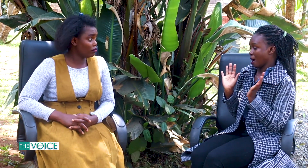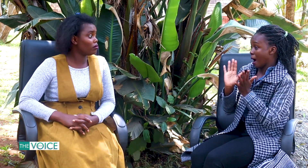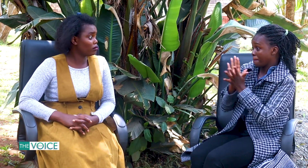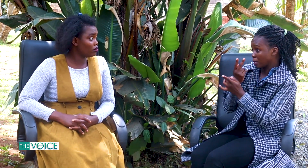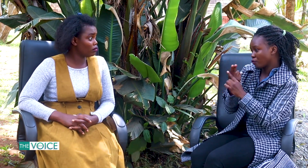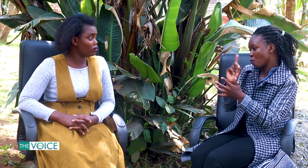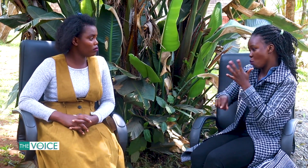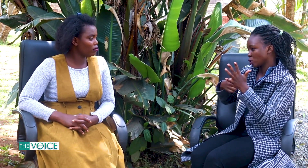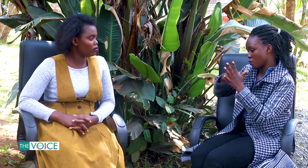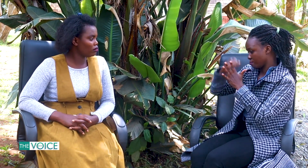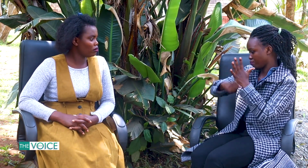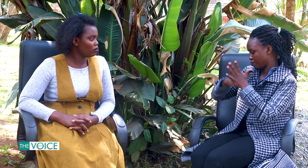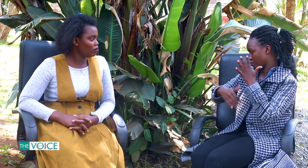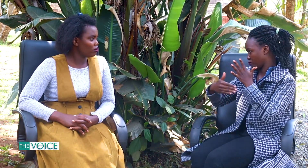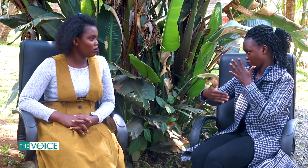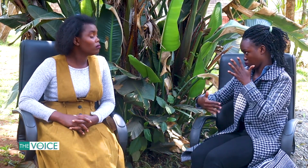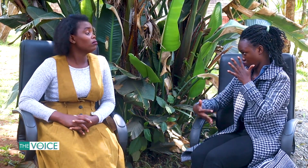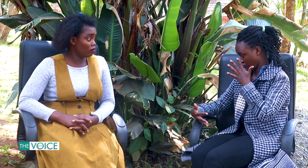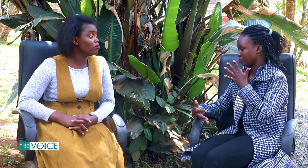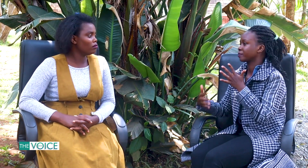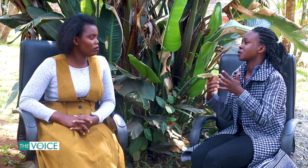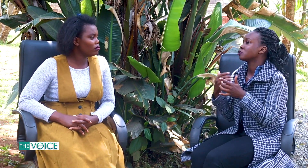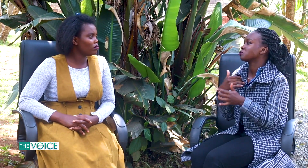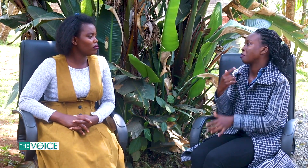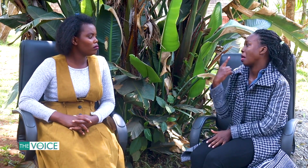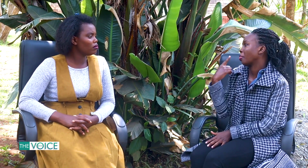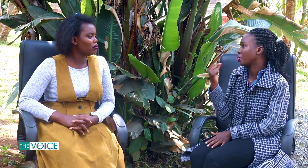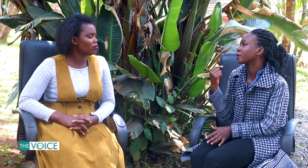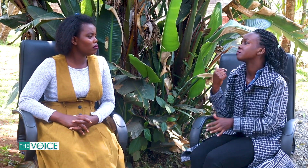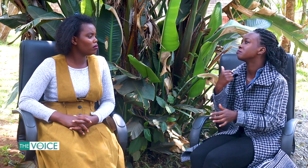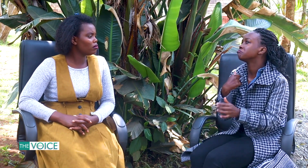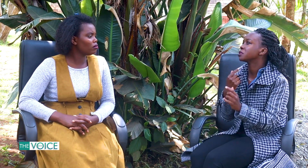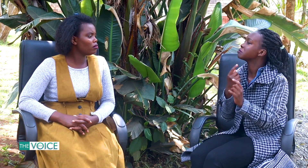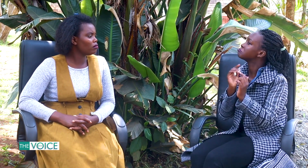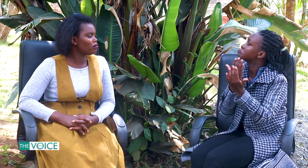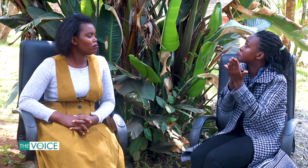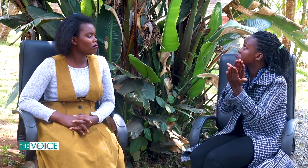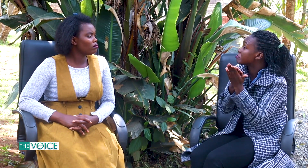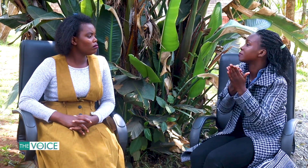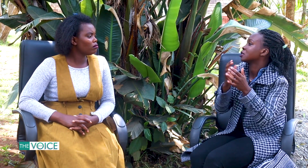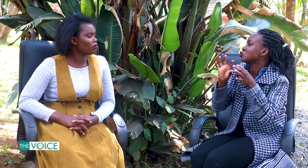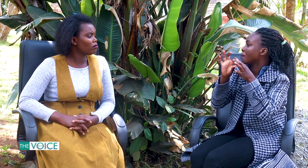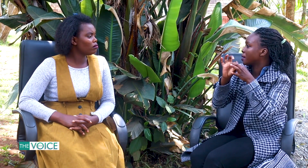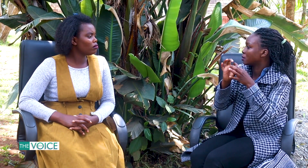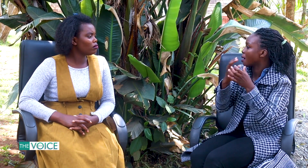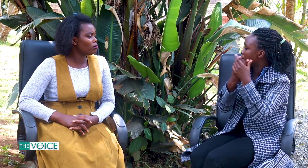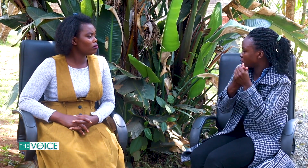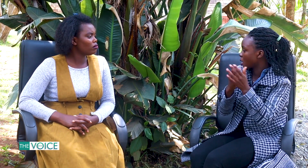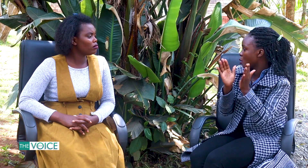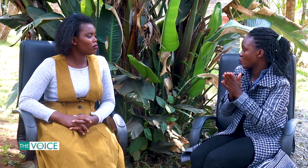really realized that through our project, we were working on the mental health issues. And through advocacy,